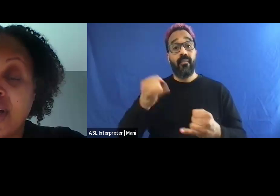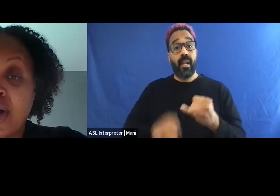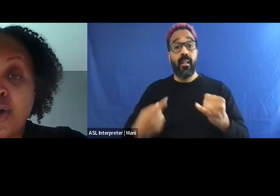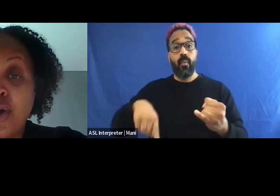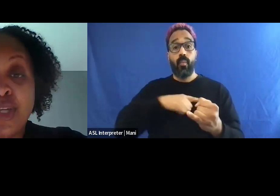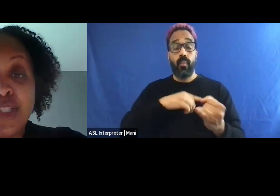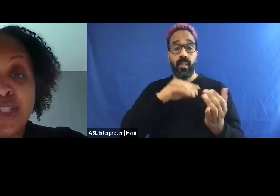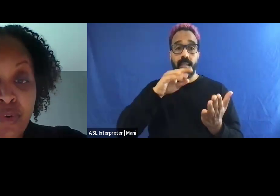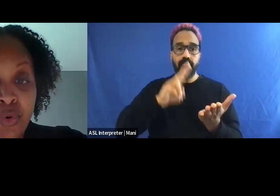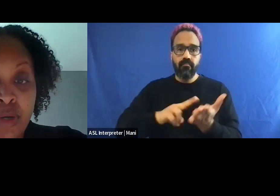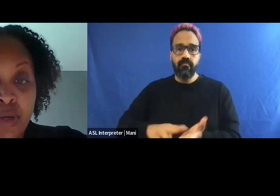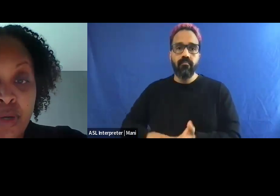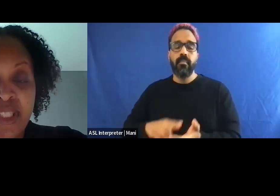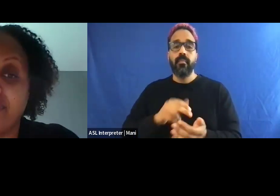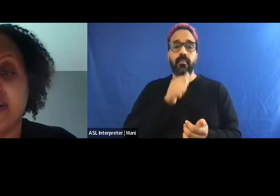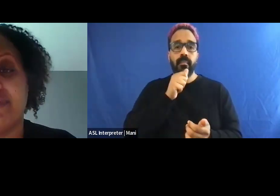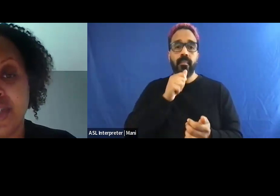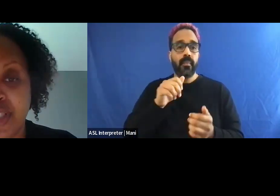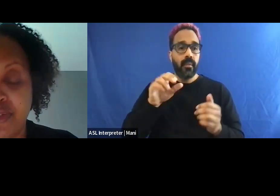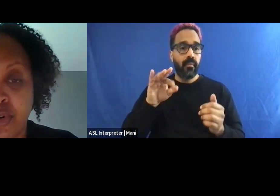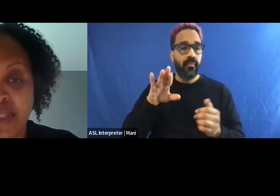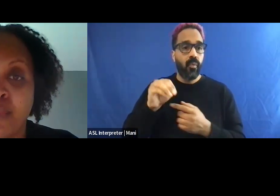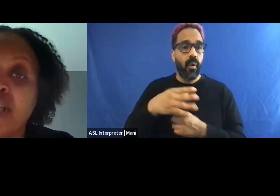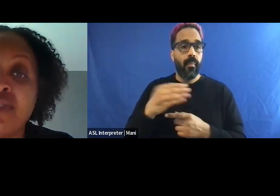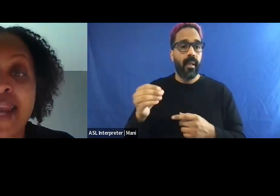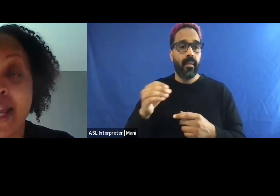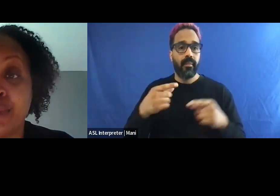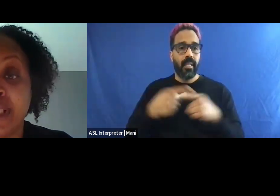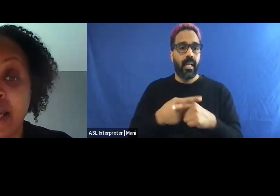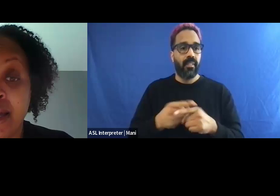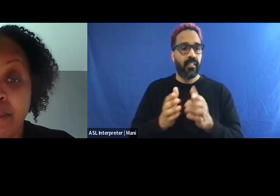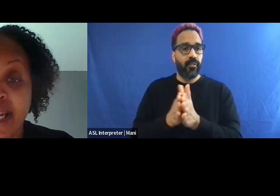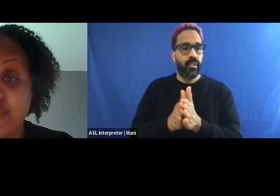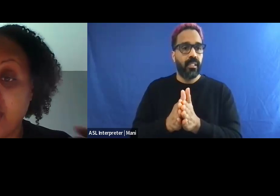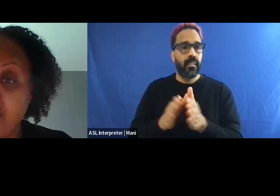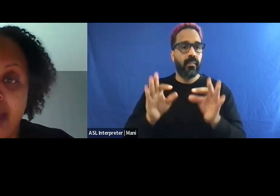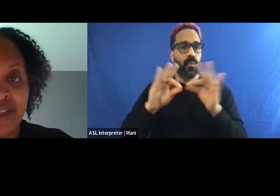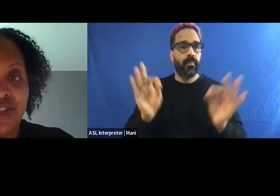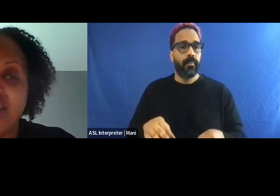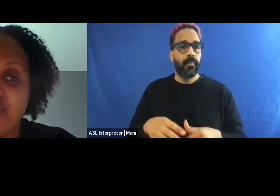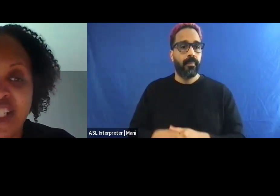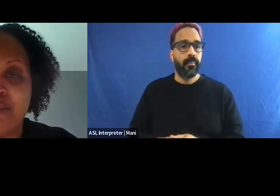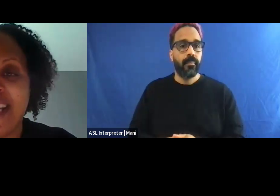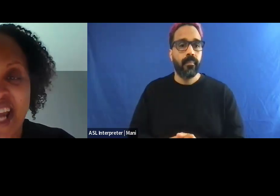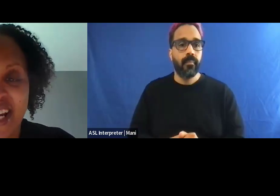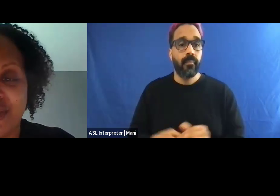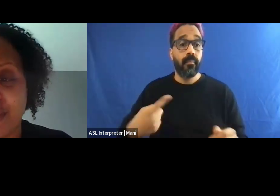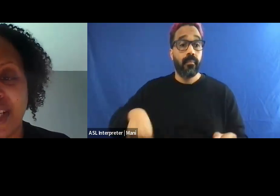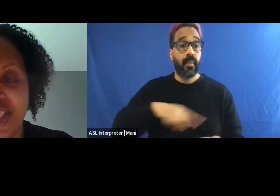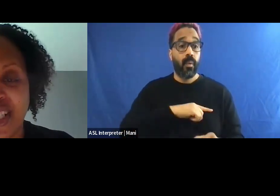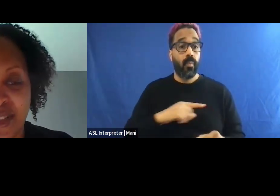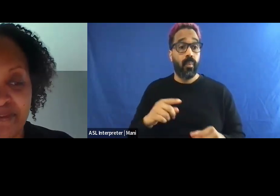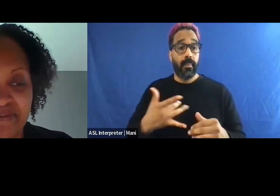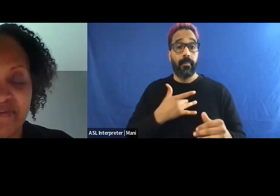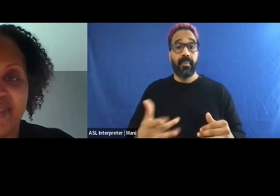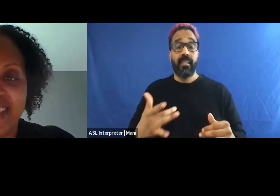forms, whistleblower forms, and conflict of interest forms. And we do that annually because we know that your situation may change from year